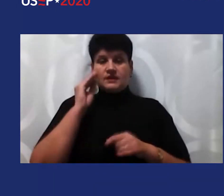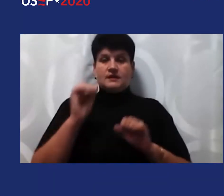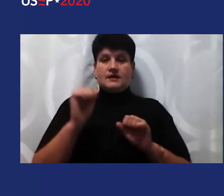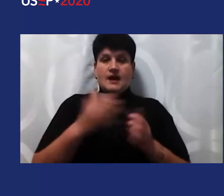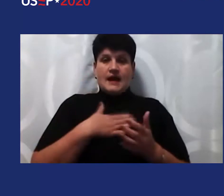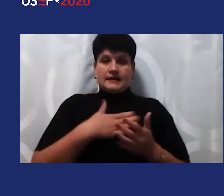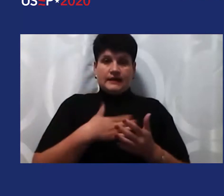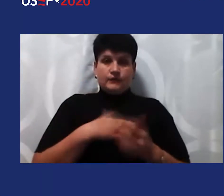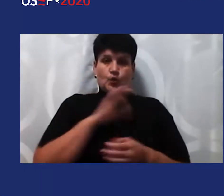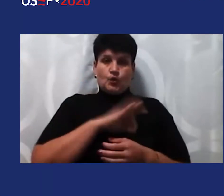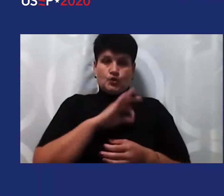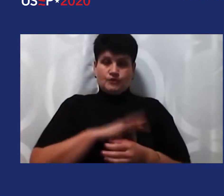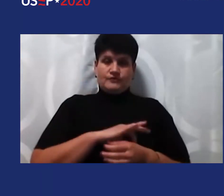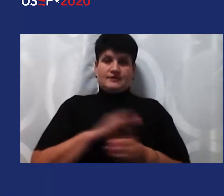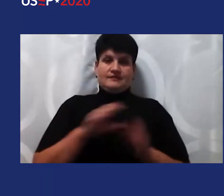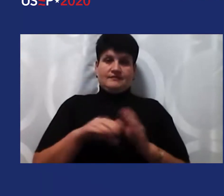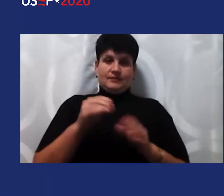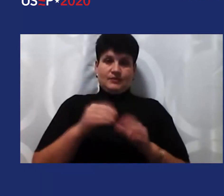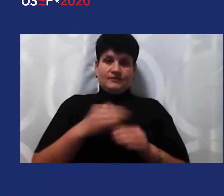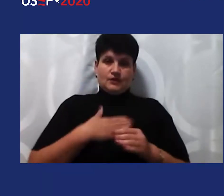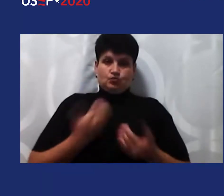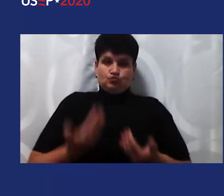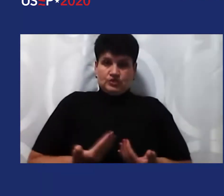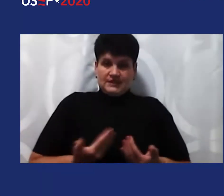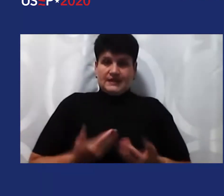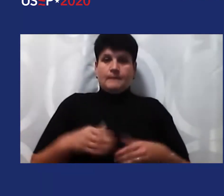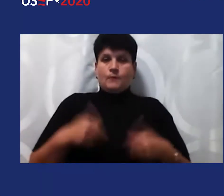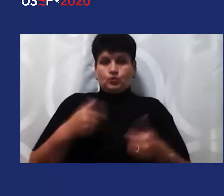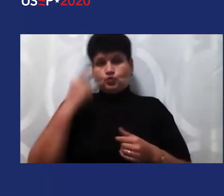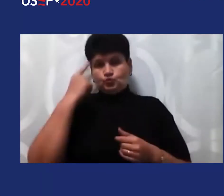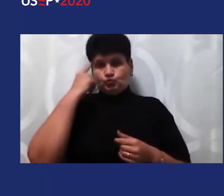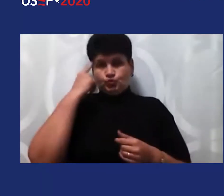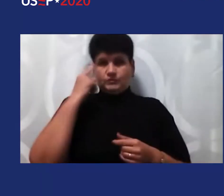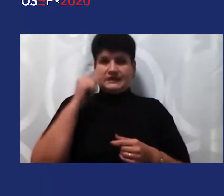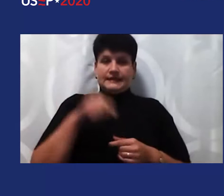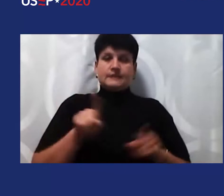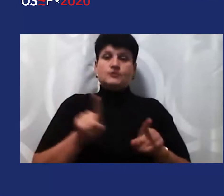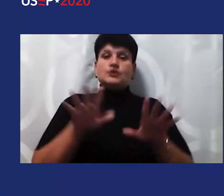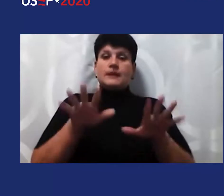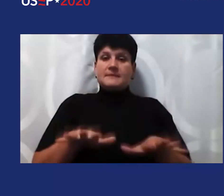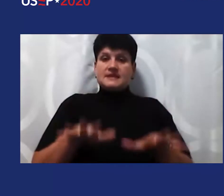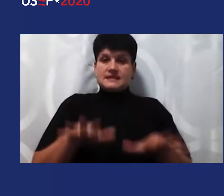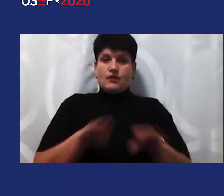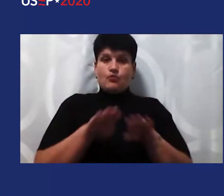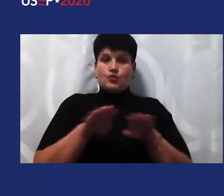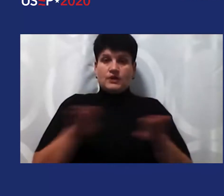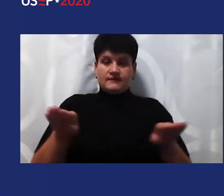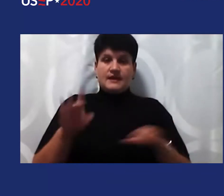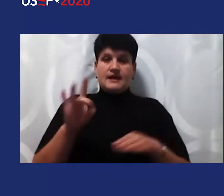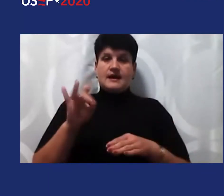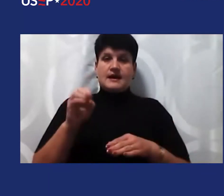hope to use actively this instrument in our political environment, well, think